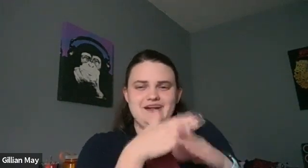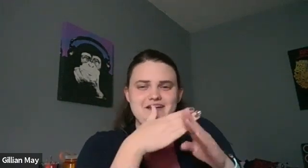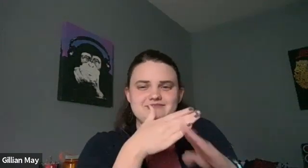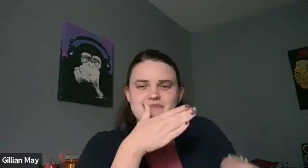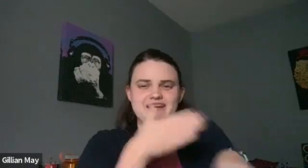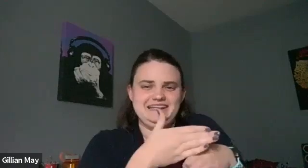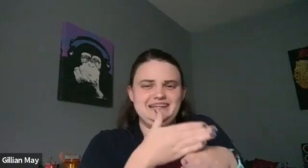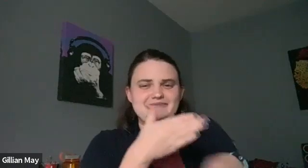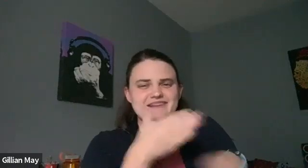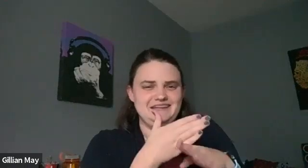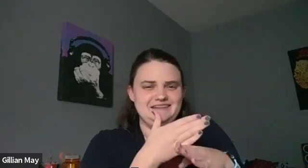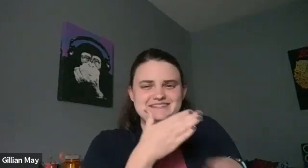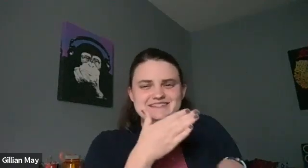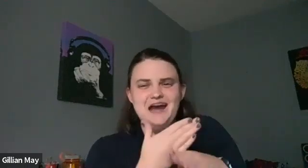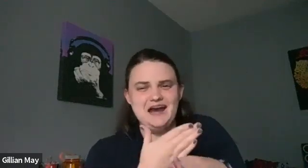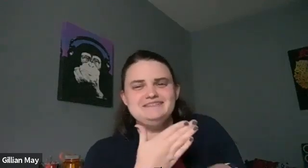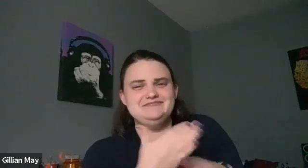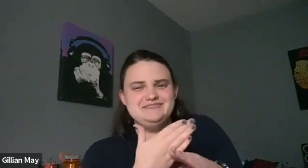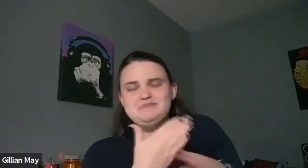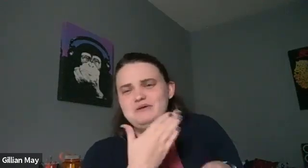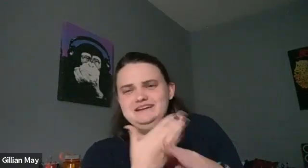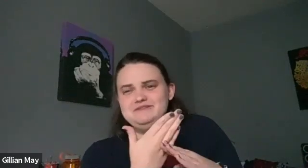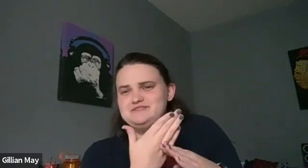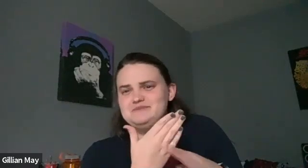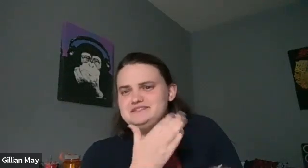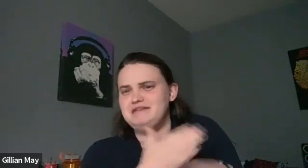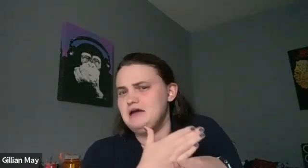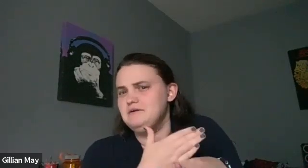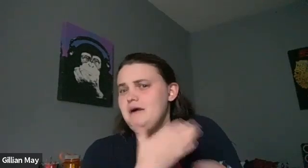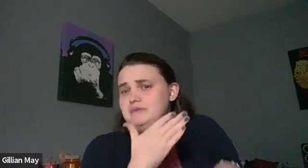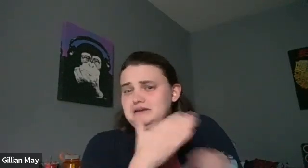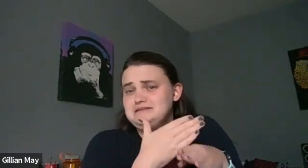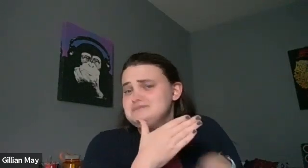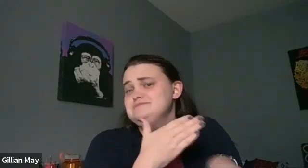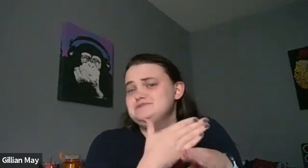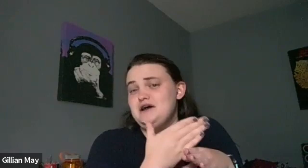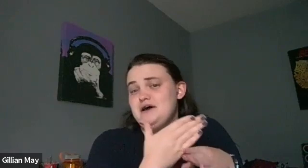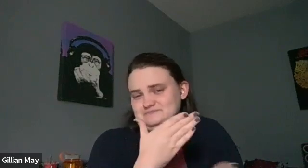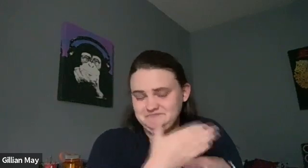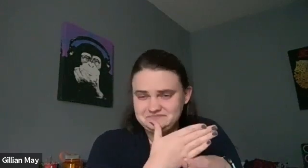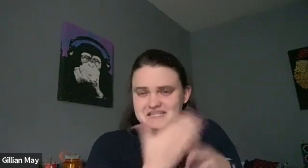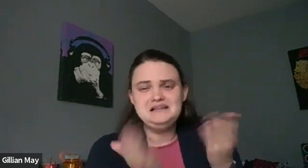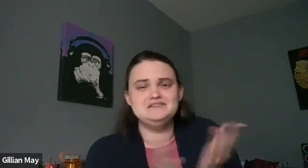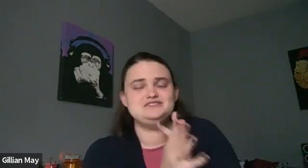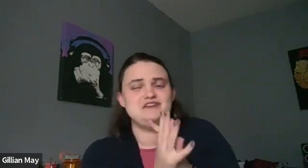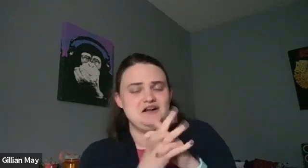I get it, but this is kind of disappointing to me for some reason. I don't know why, but it is. So there's